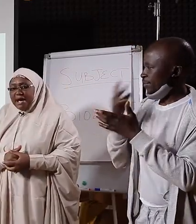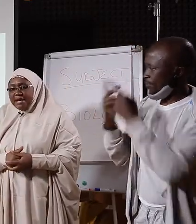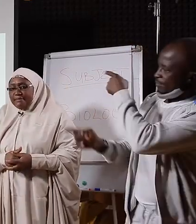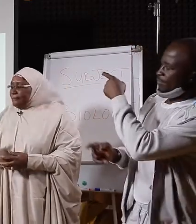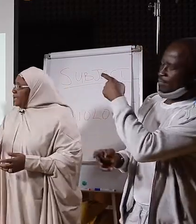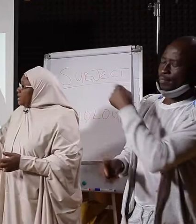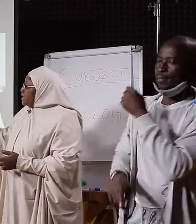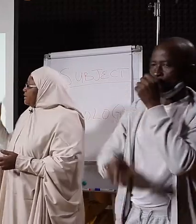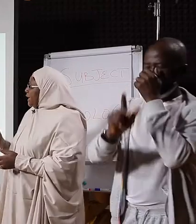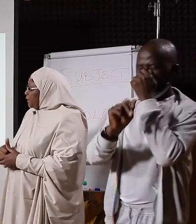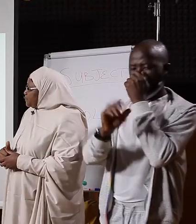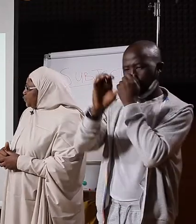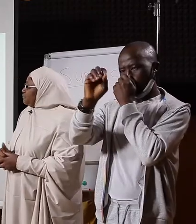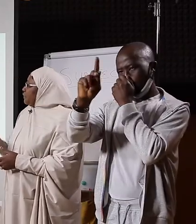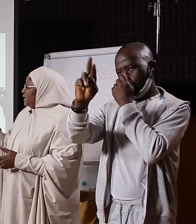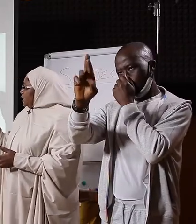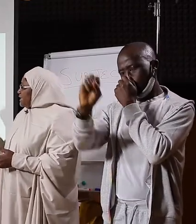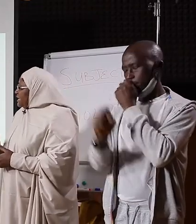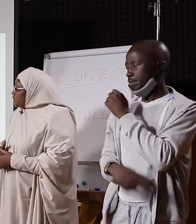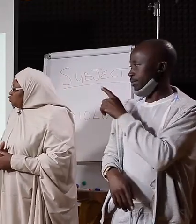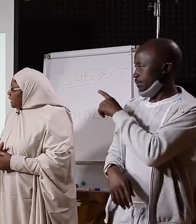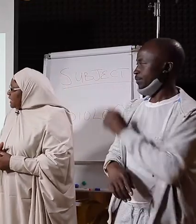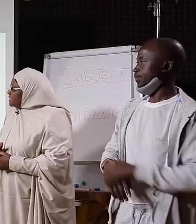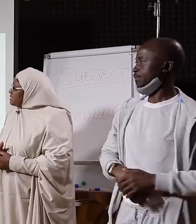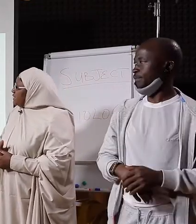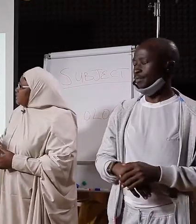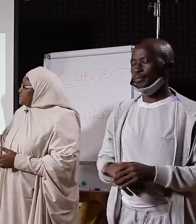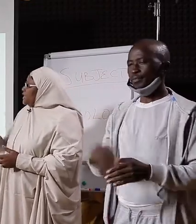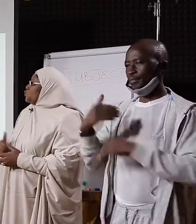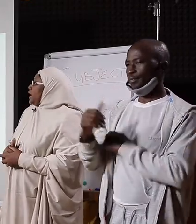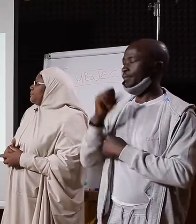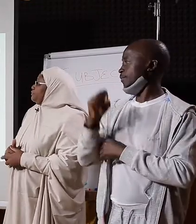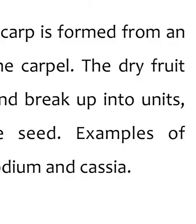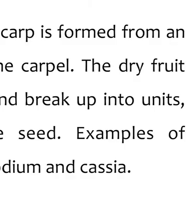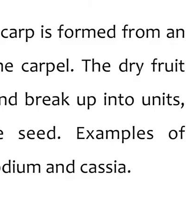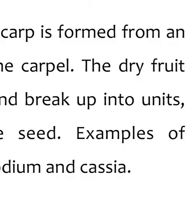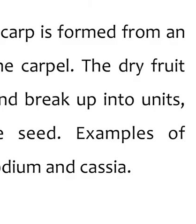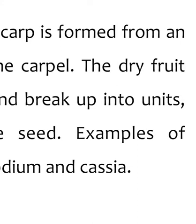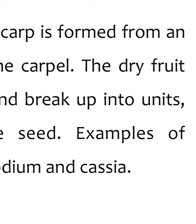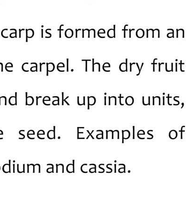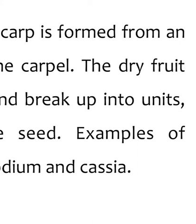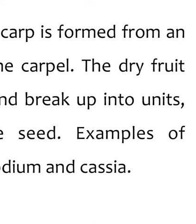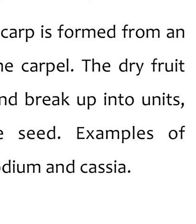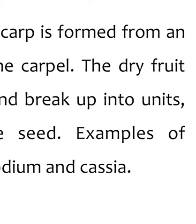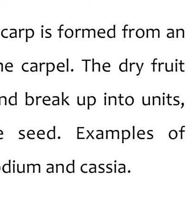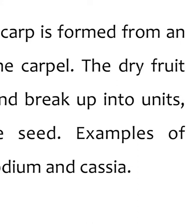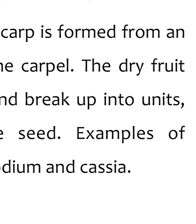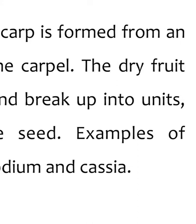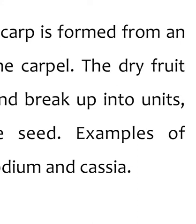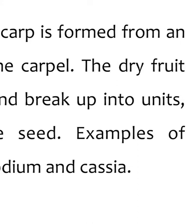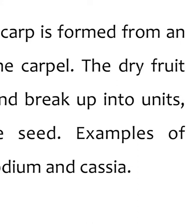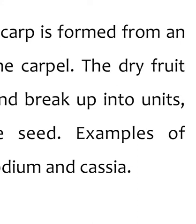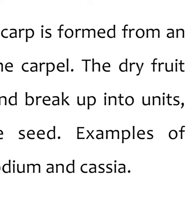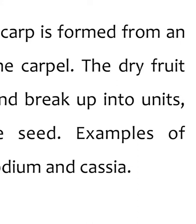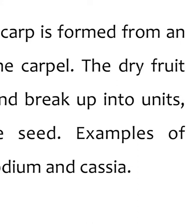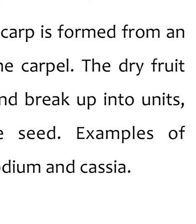we mean by a capsule. Then the next one is schizocarp. A schizocarp is formed from